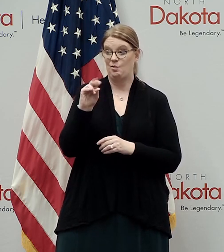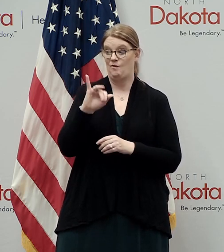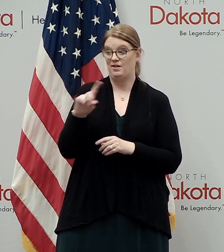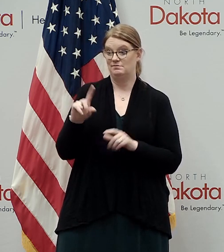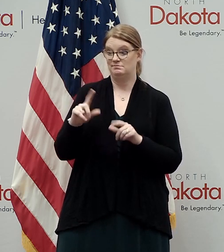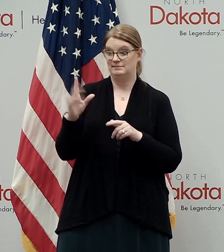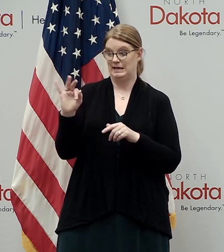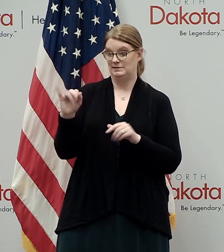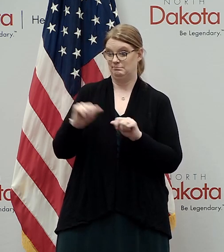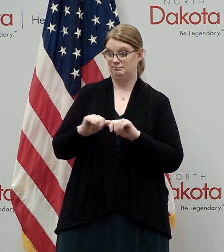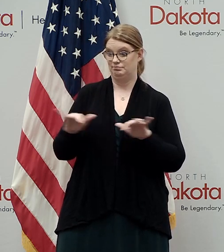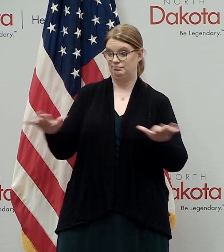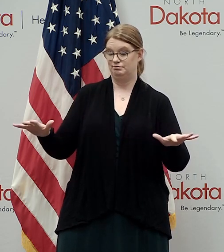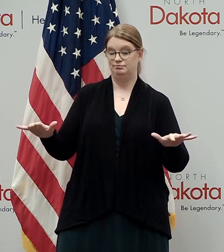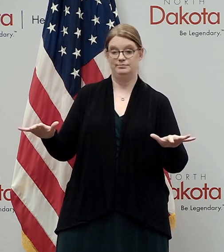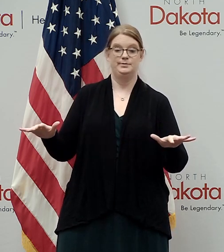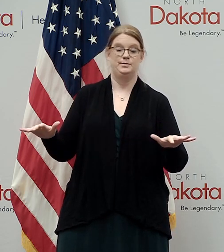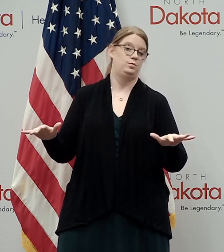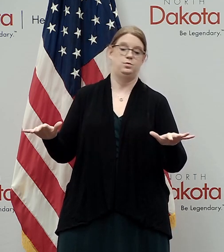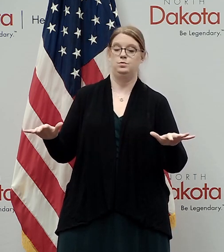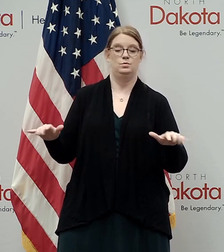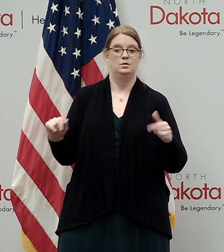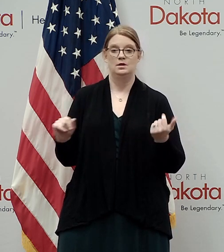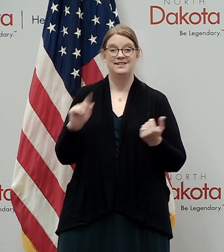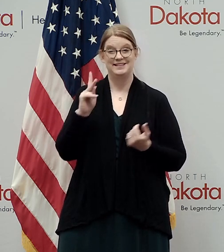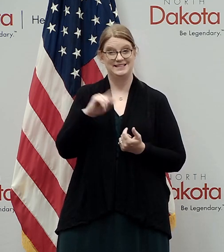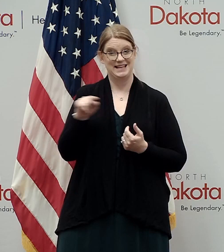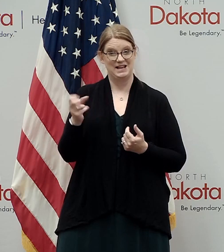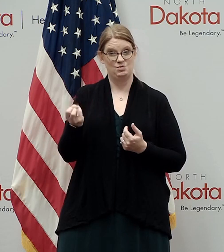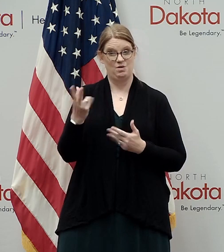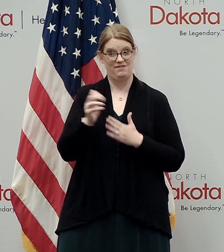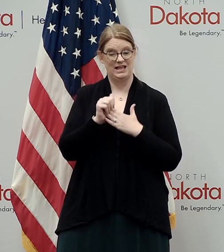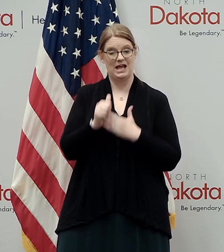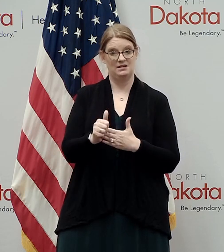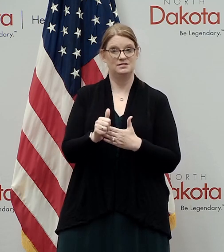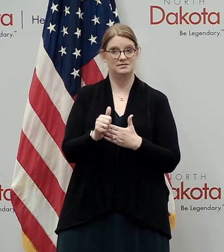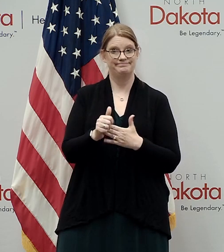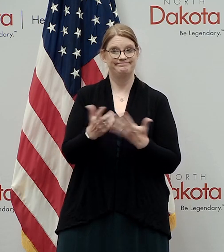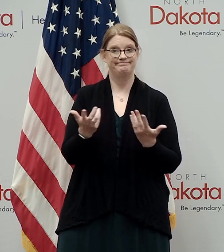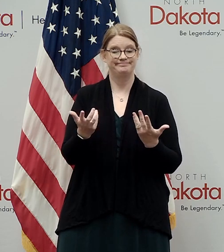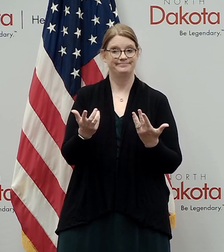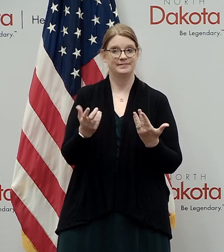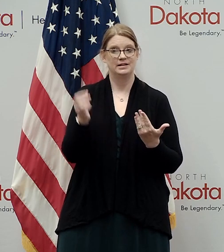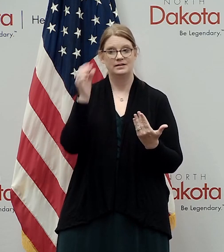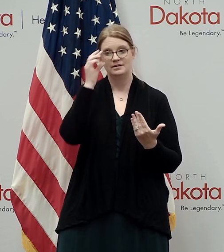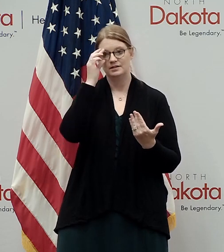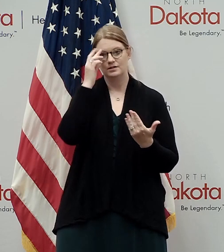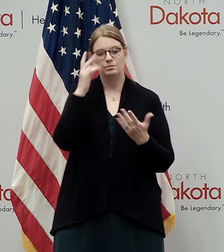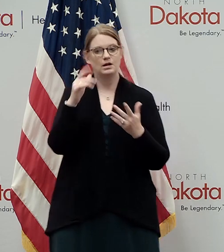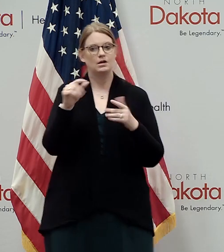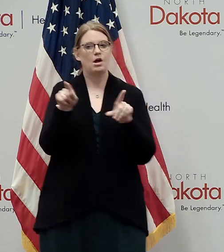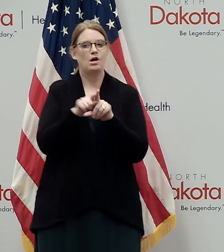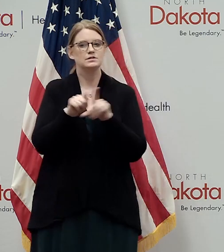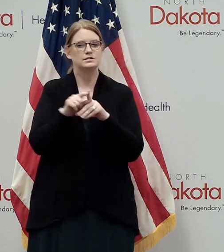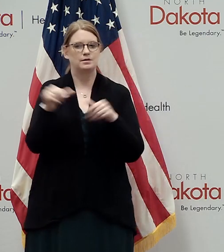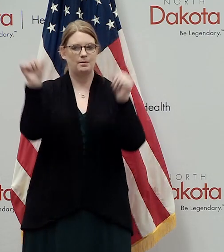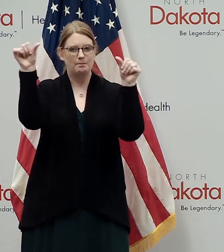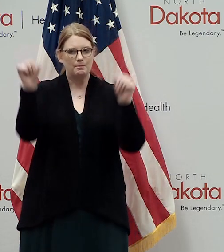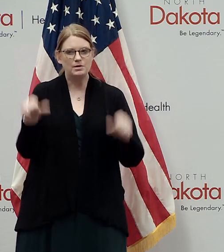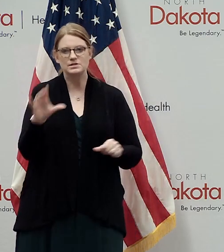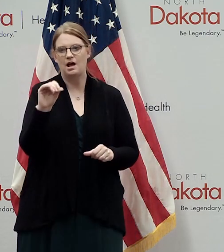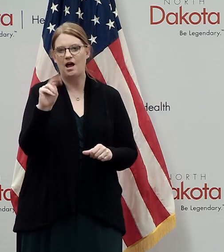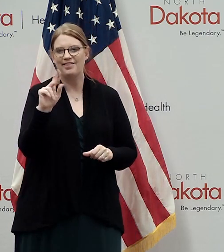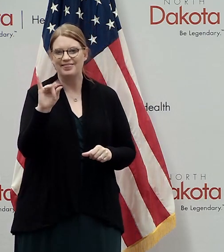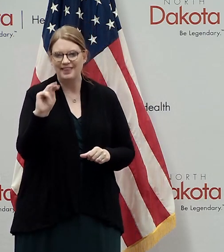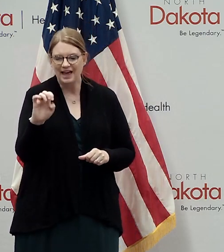COVID-19 pandemic, this K-12 guidance that we're issuing today we'll issue it online. It's got a bunch of links. Those links